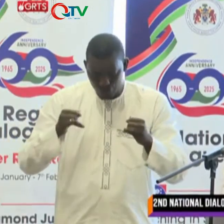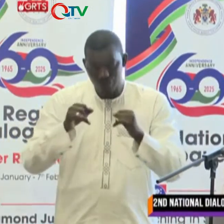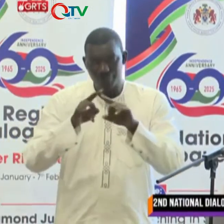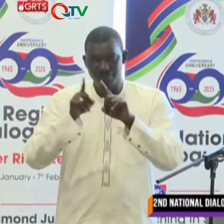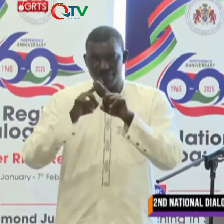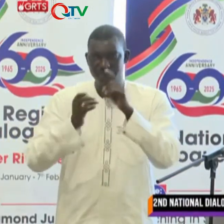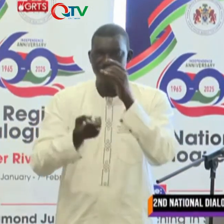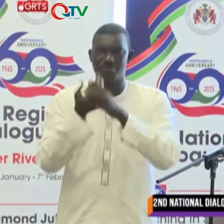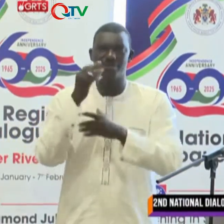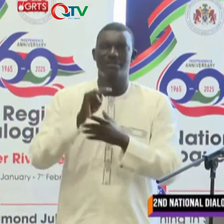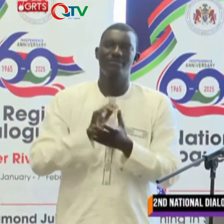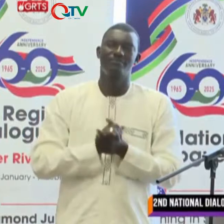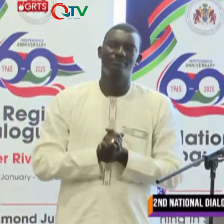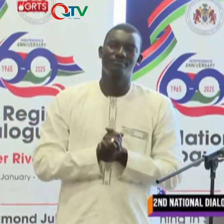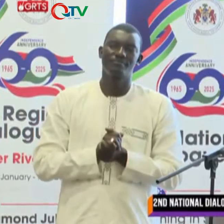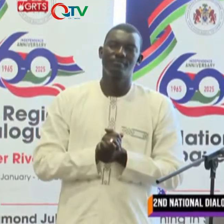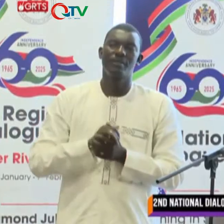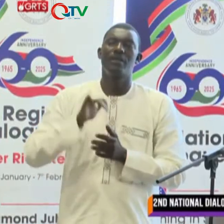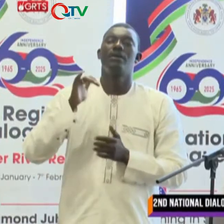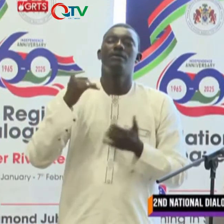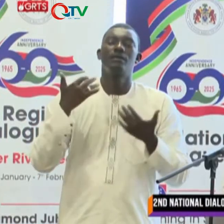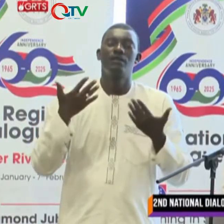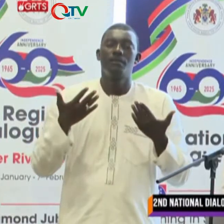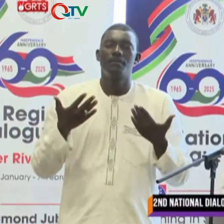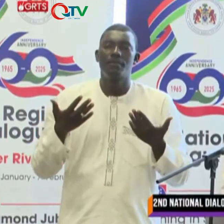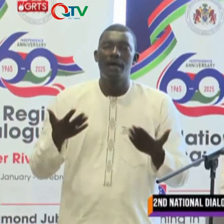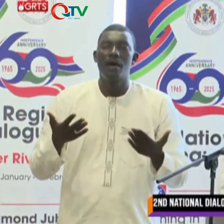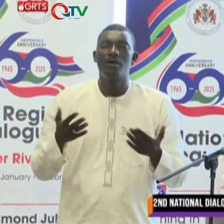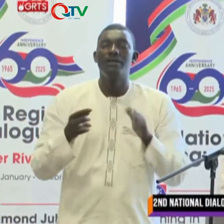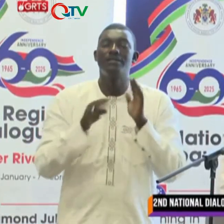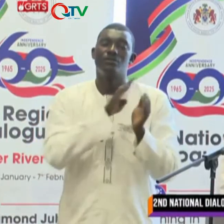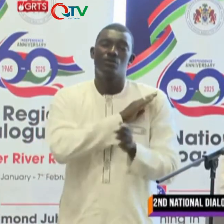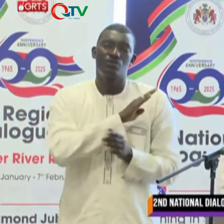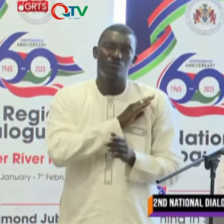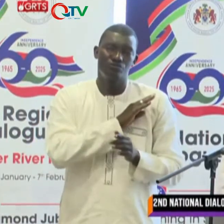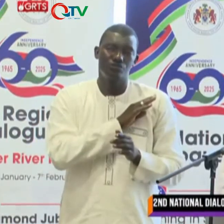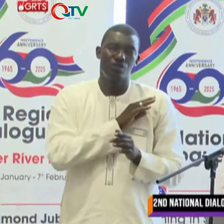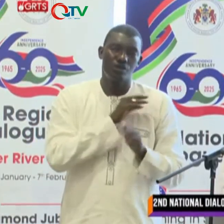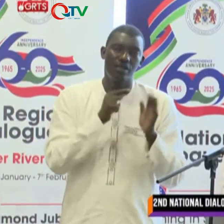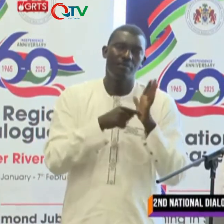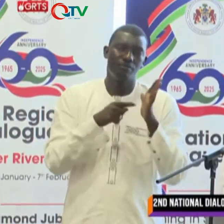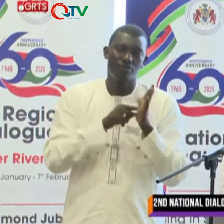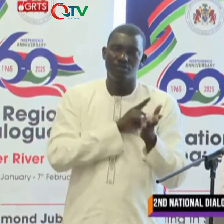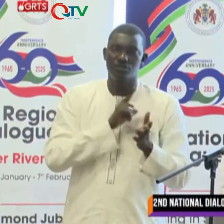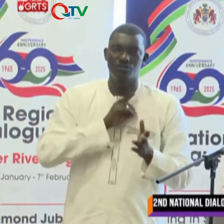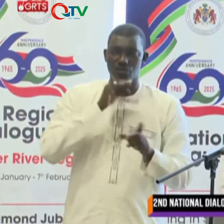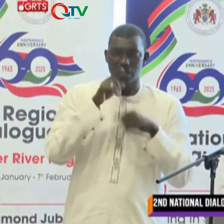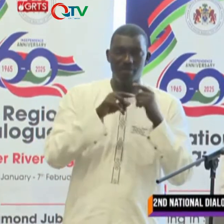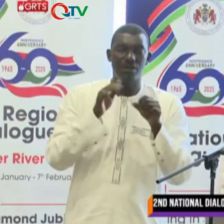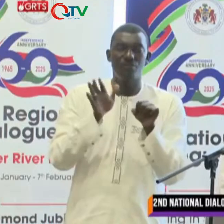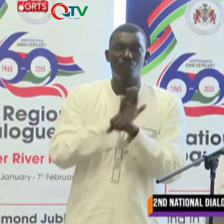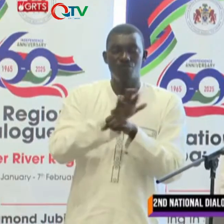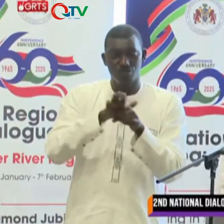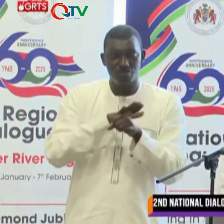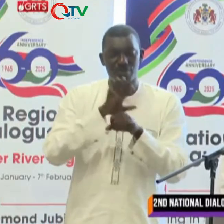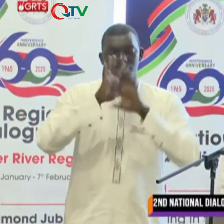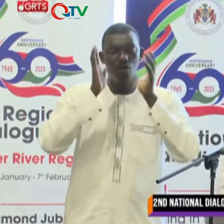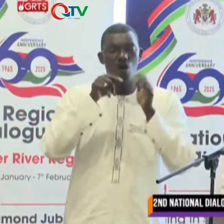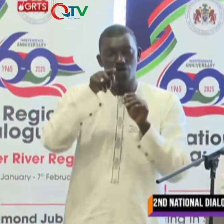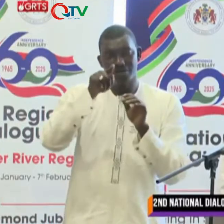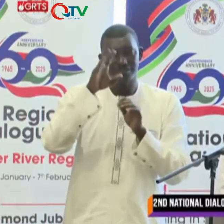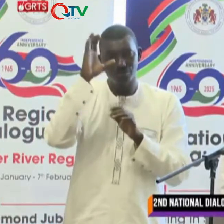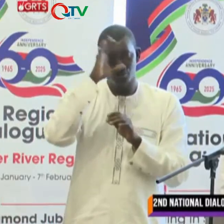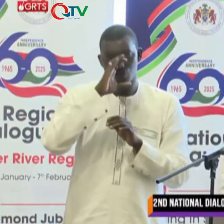projects. However, it is also worth mentioning that fulfillment of all these